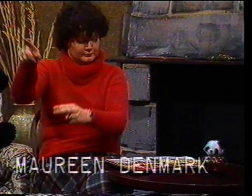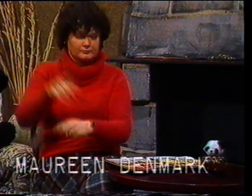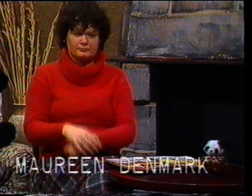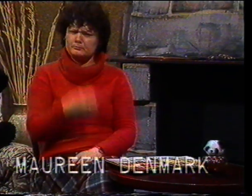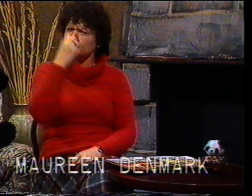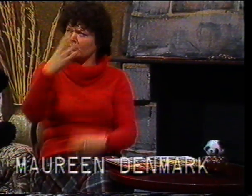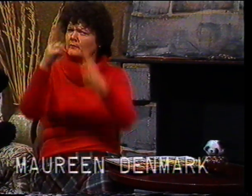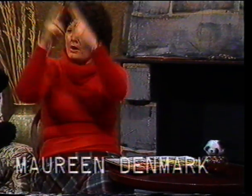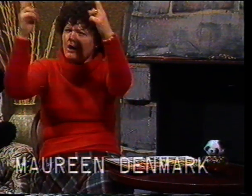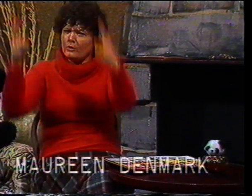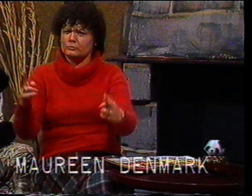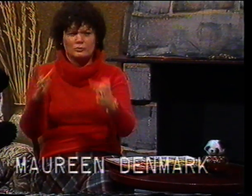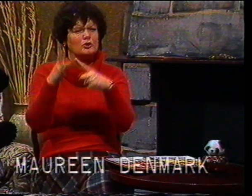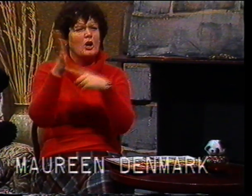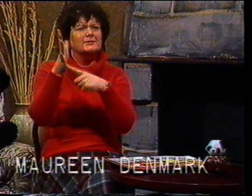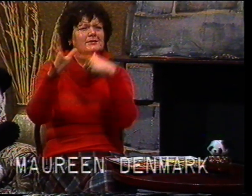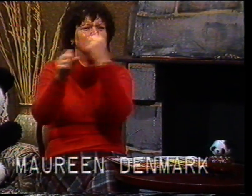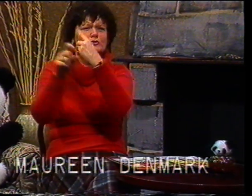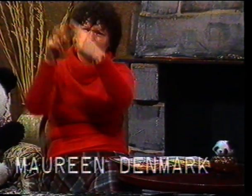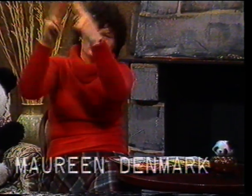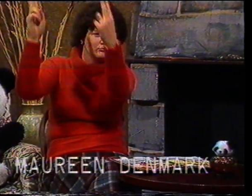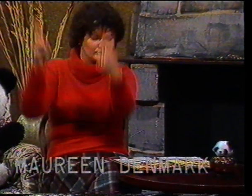house. A beautiful house, a cottage.